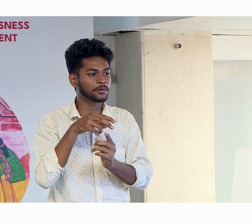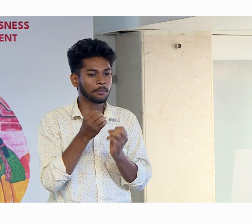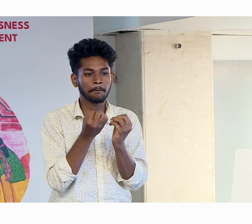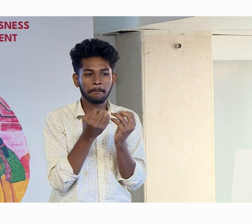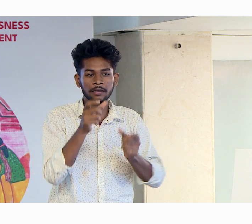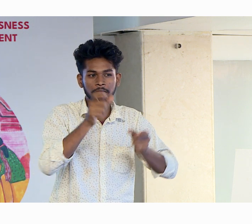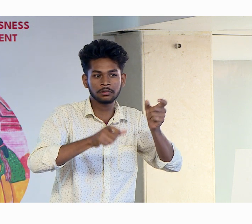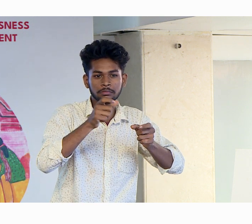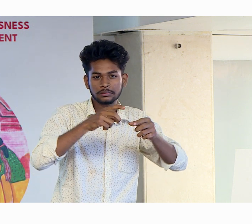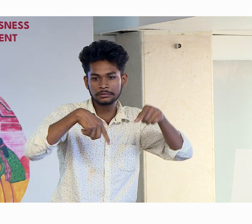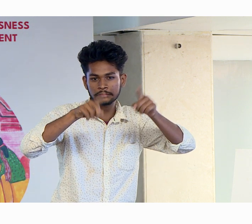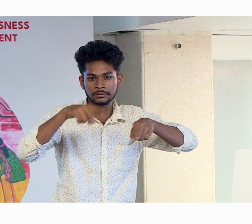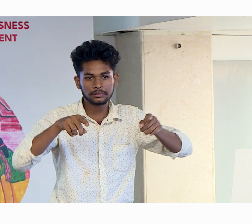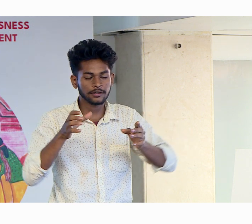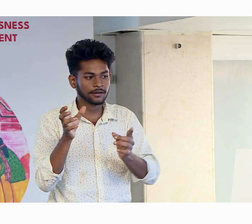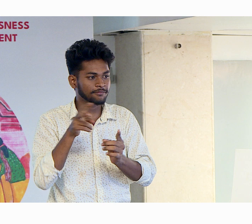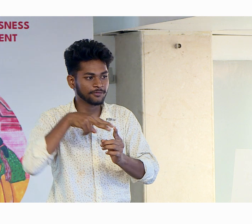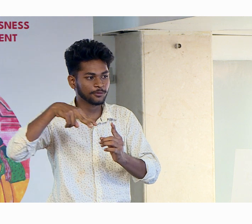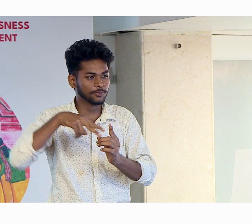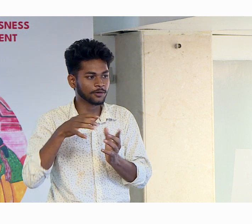in giving or in